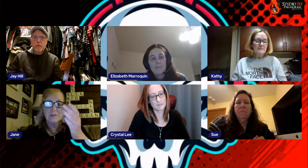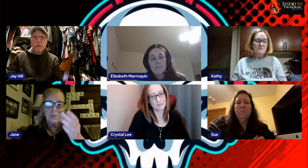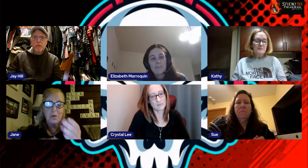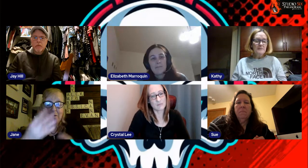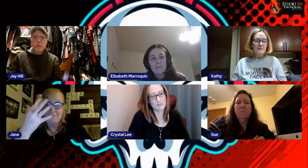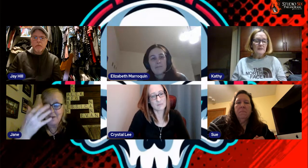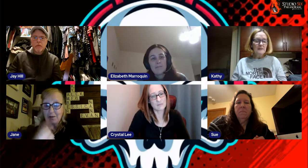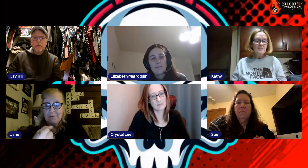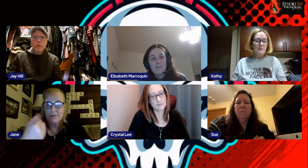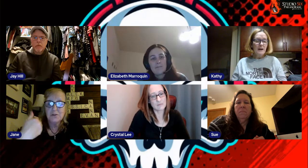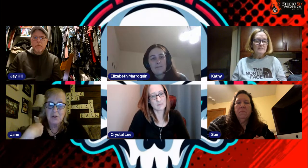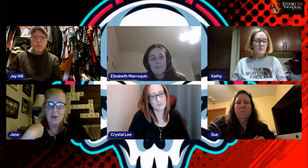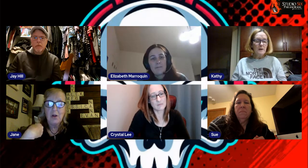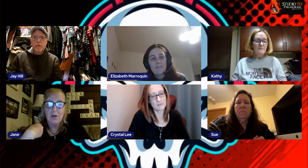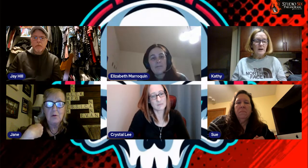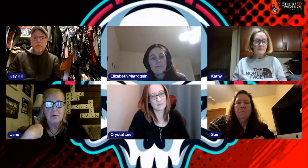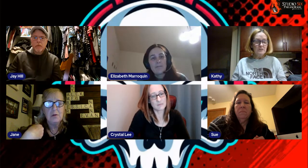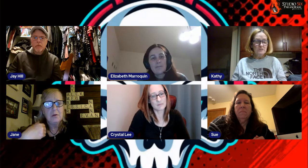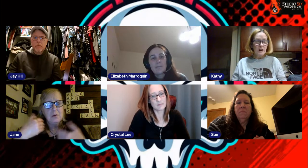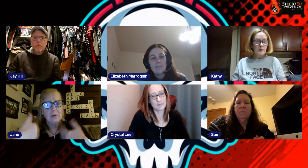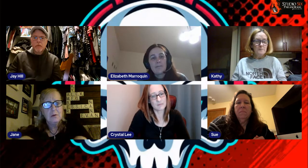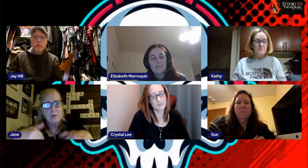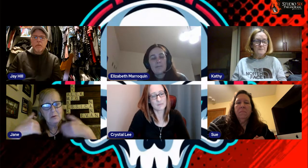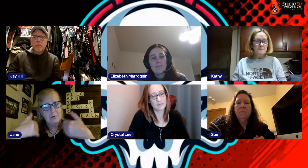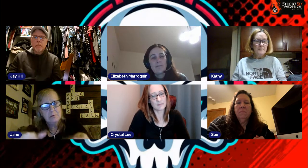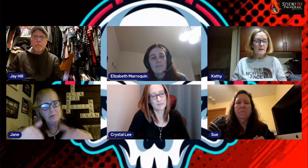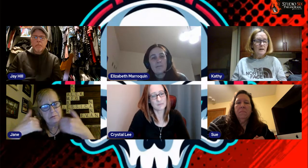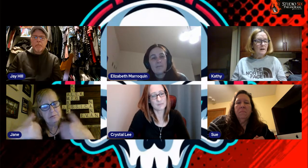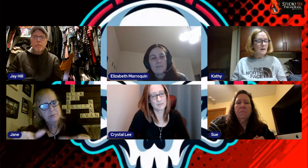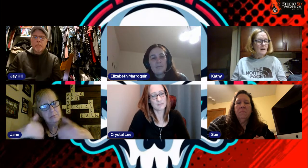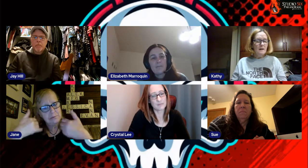And my husband passed away 5 years ago.